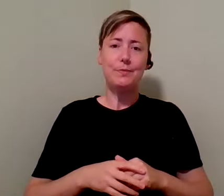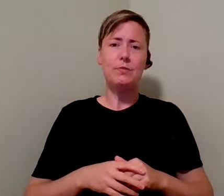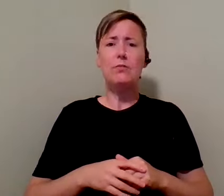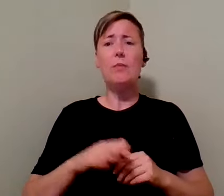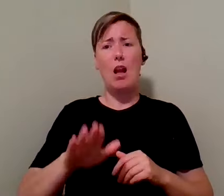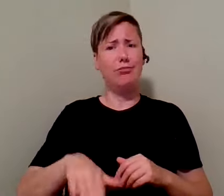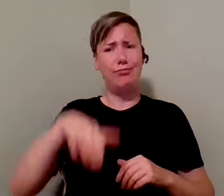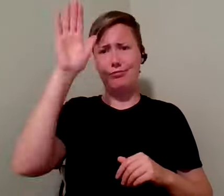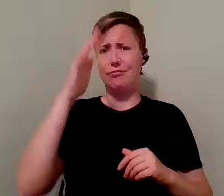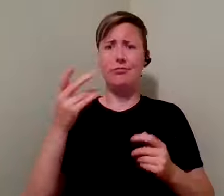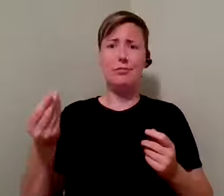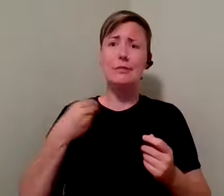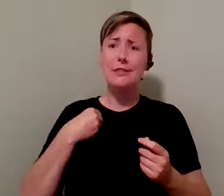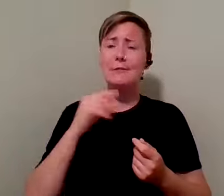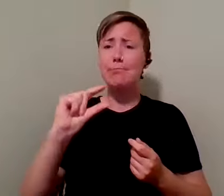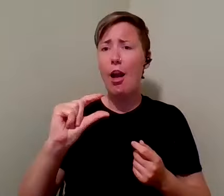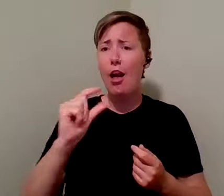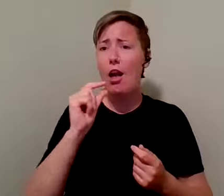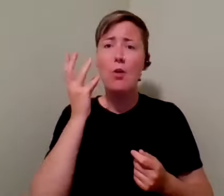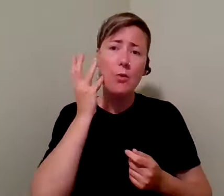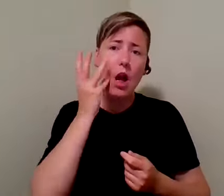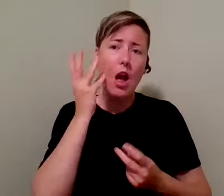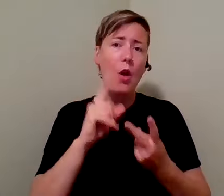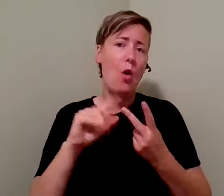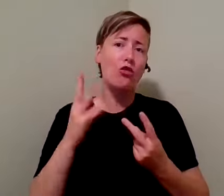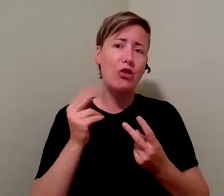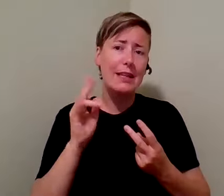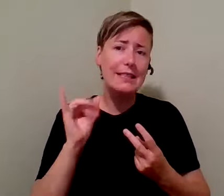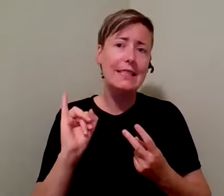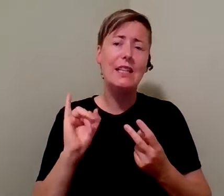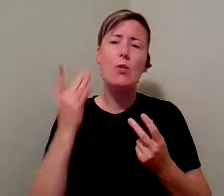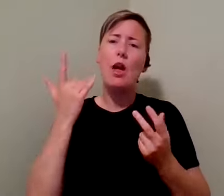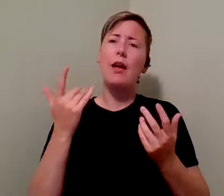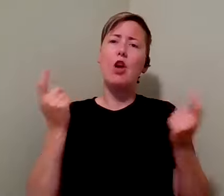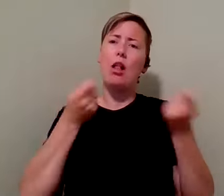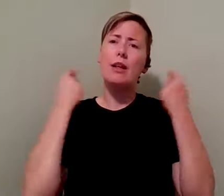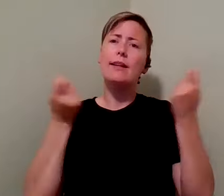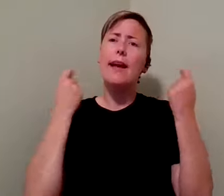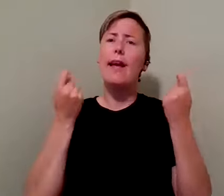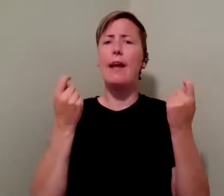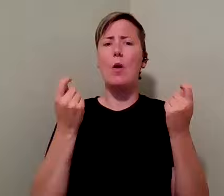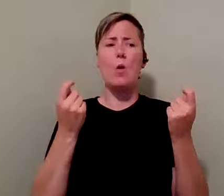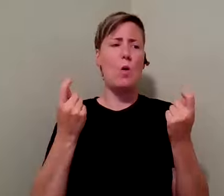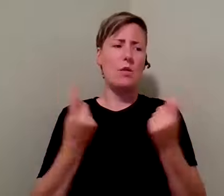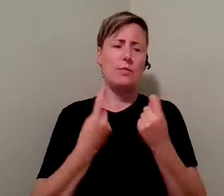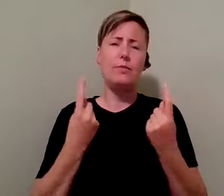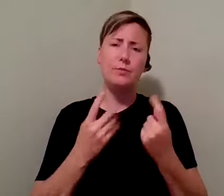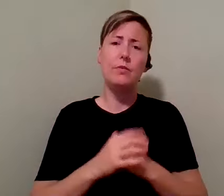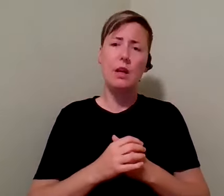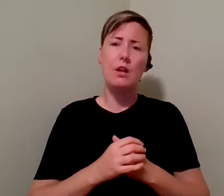or shandy on days and occasions of national importance. And when you grow up in India, and you look at the